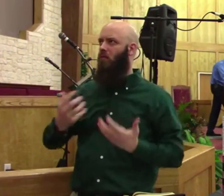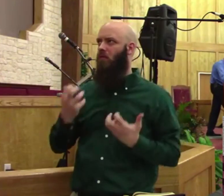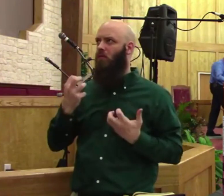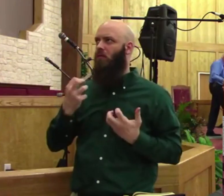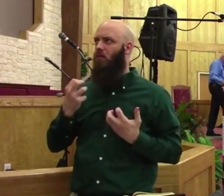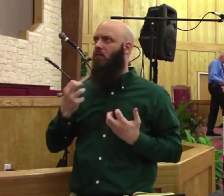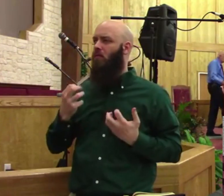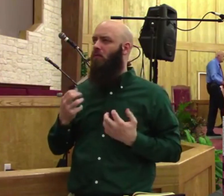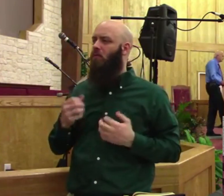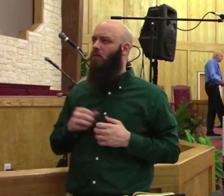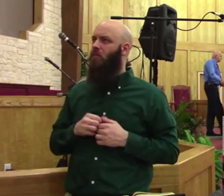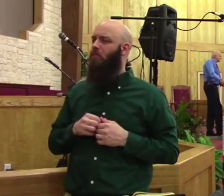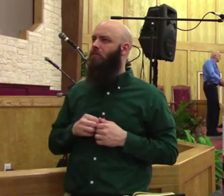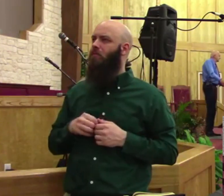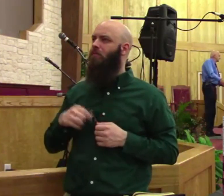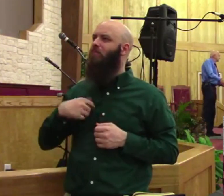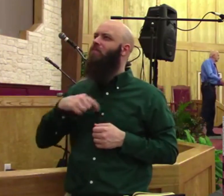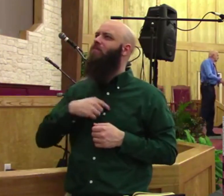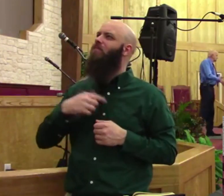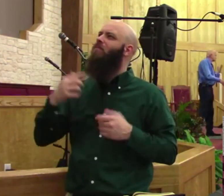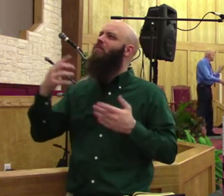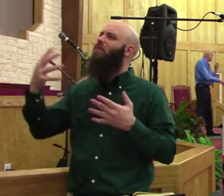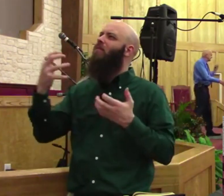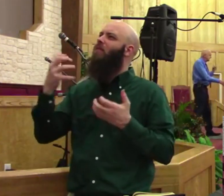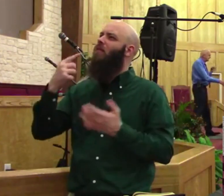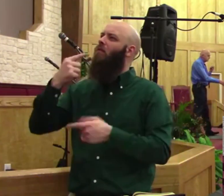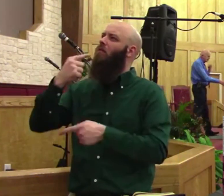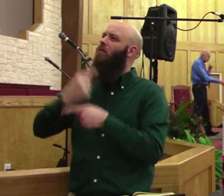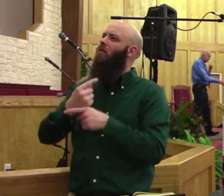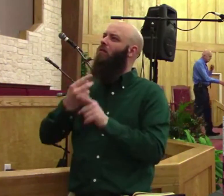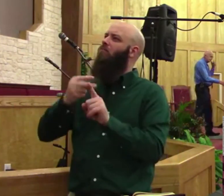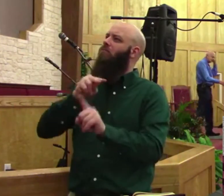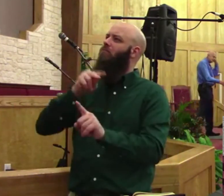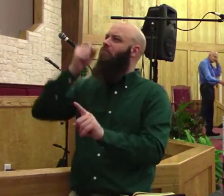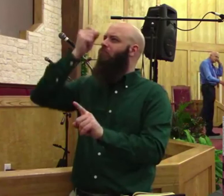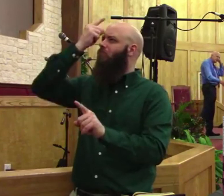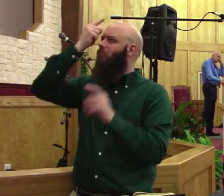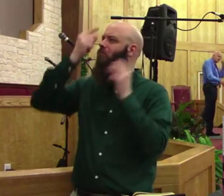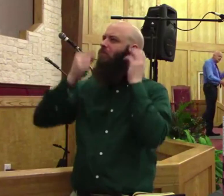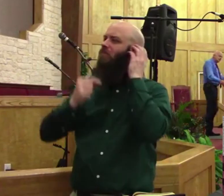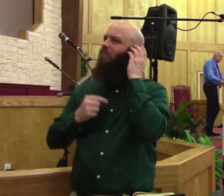Father, we pray for a right understanding, a recognition